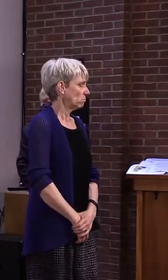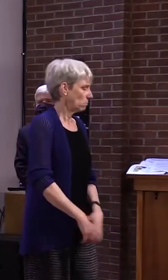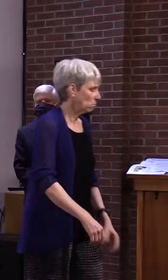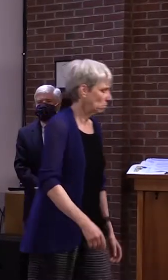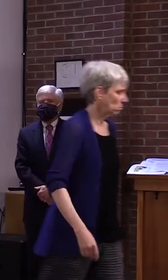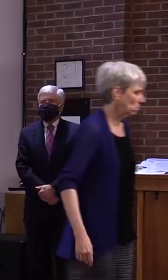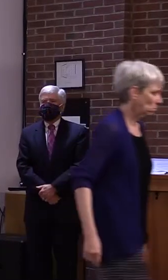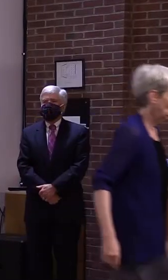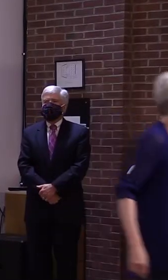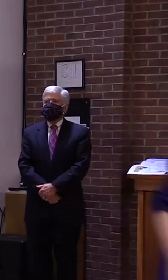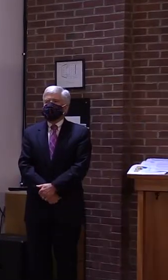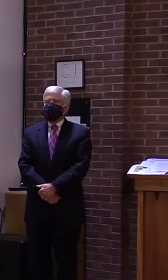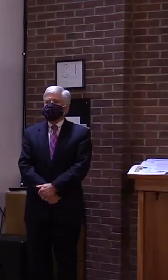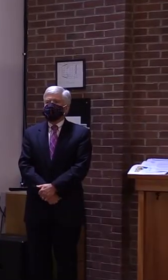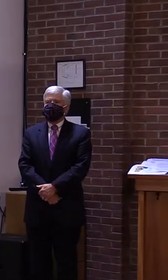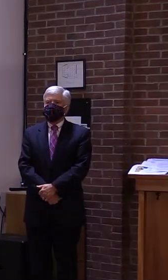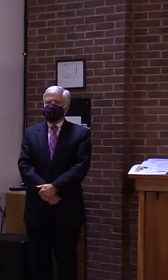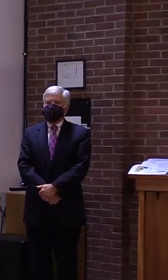Secretary French,